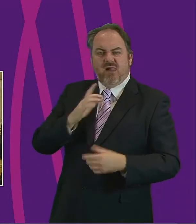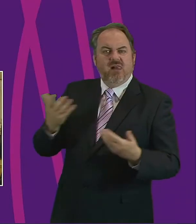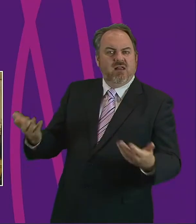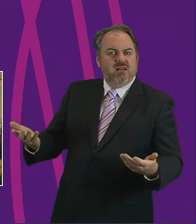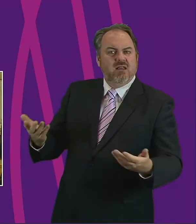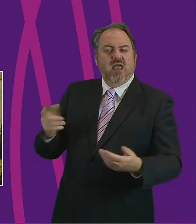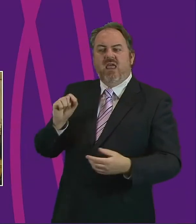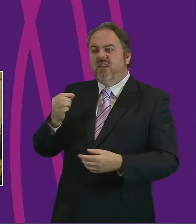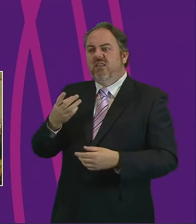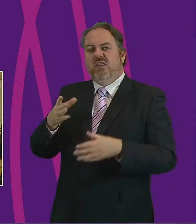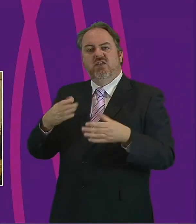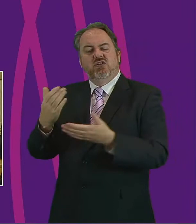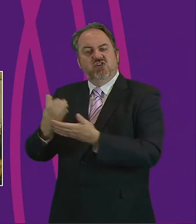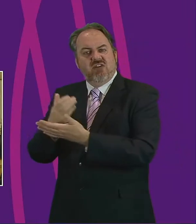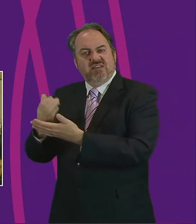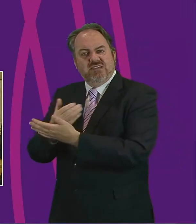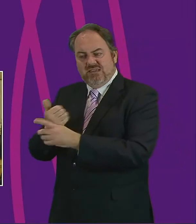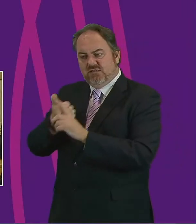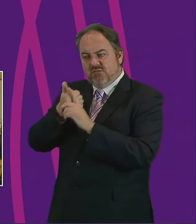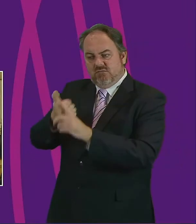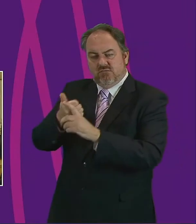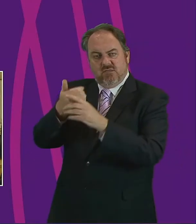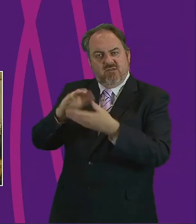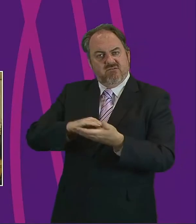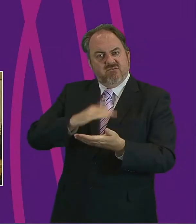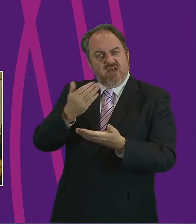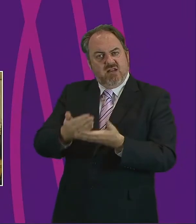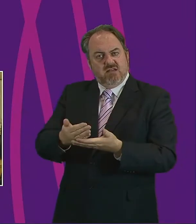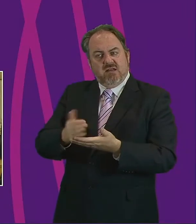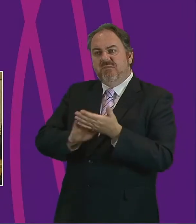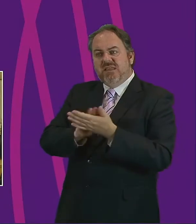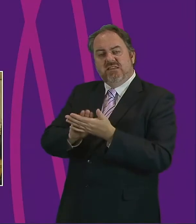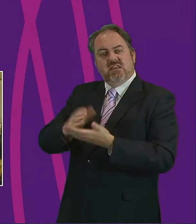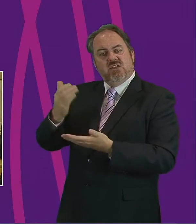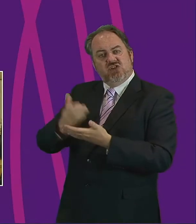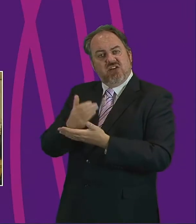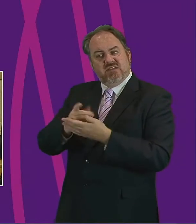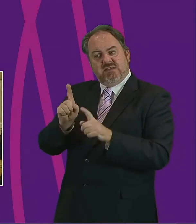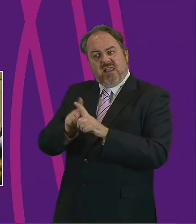Third Sector Resilience Fund now be widened so that charities like Scouts